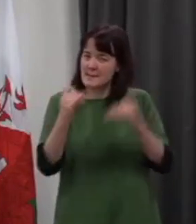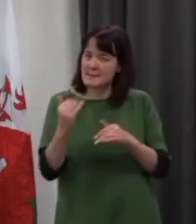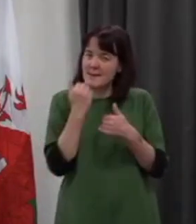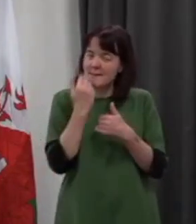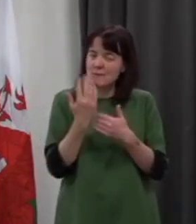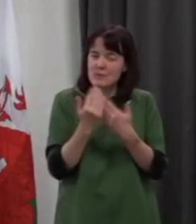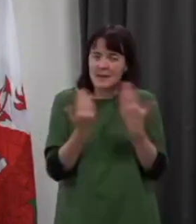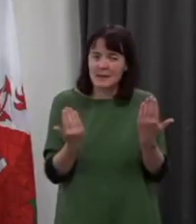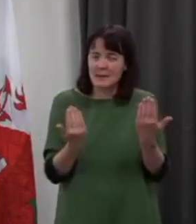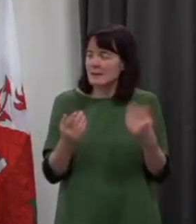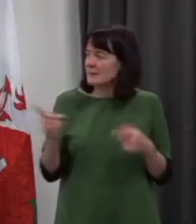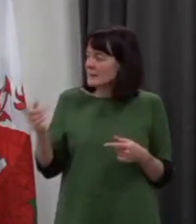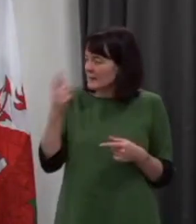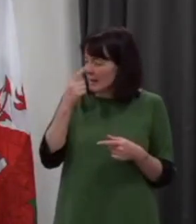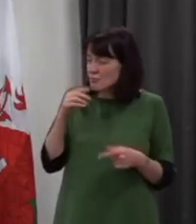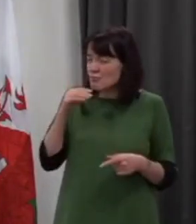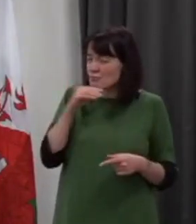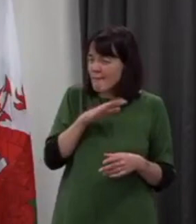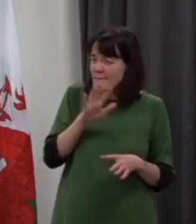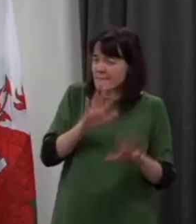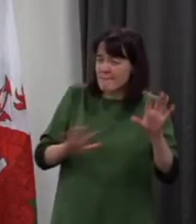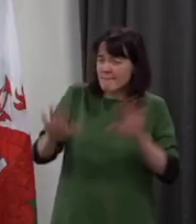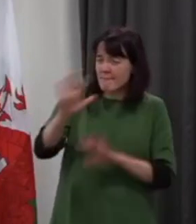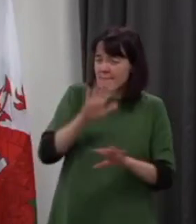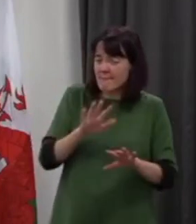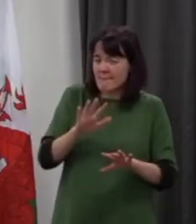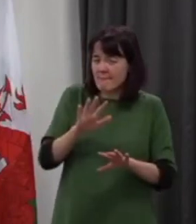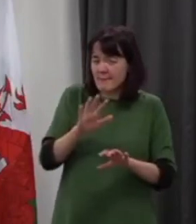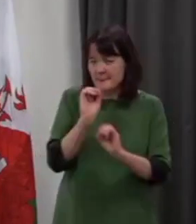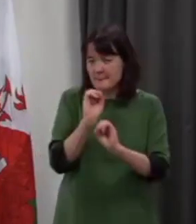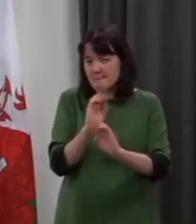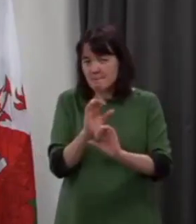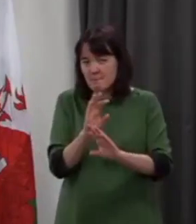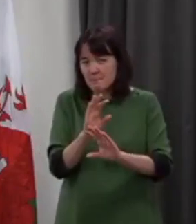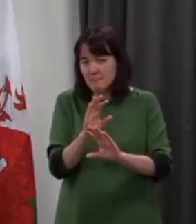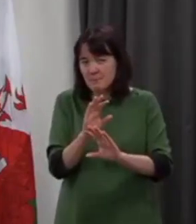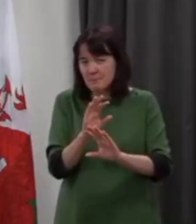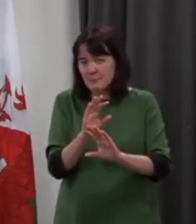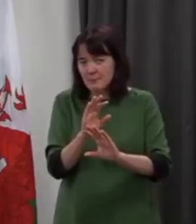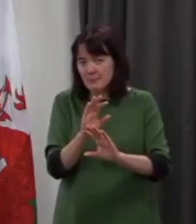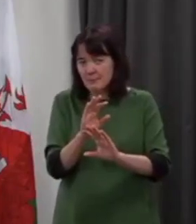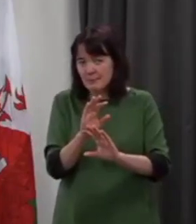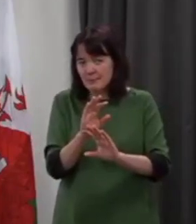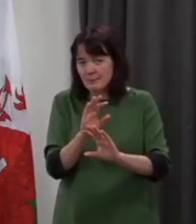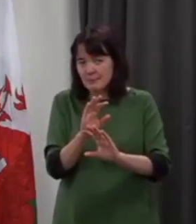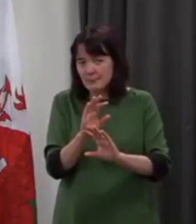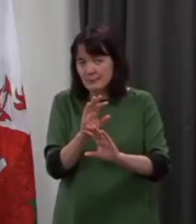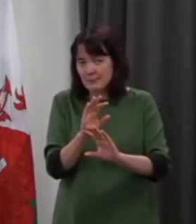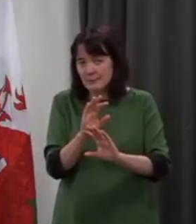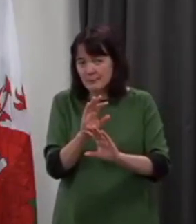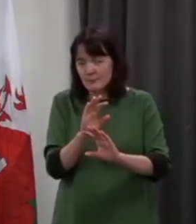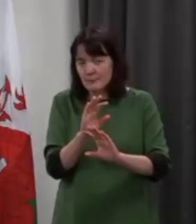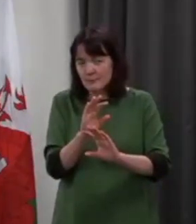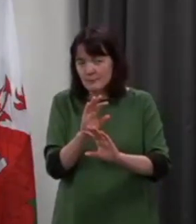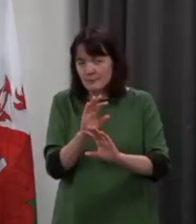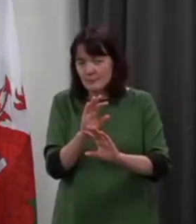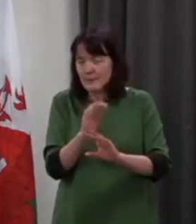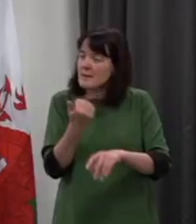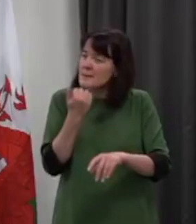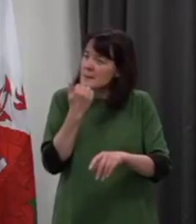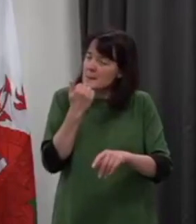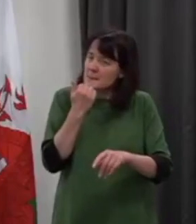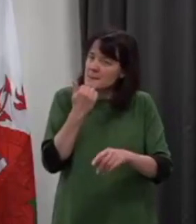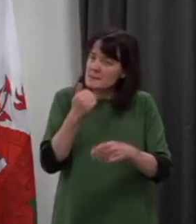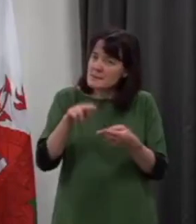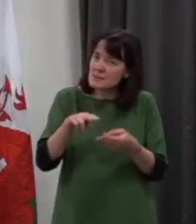know it's probably quite difficult to be precise at this stage, but a rough idea of how you see the numbers of tests rising over the next